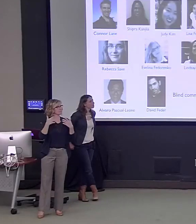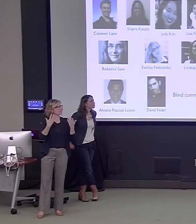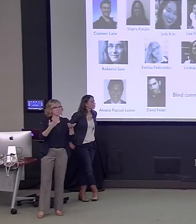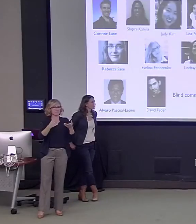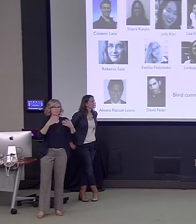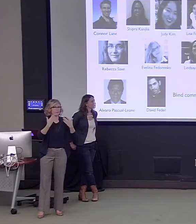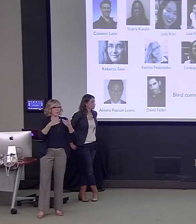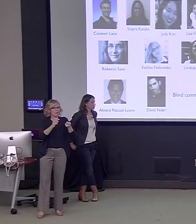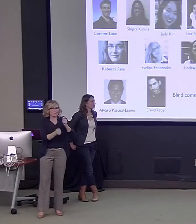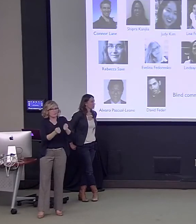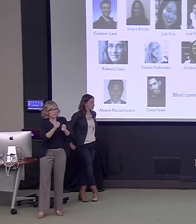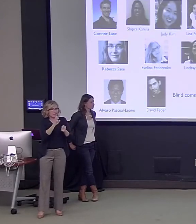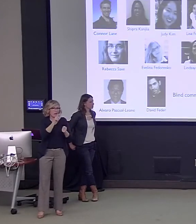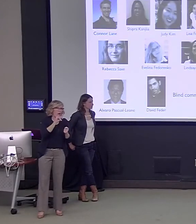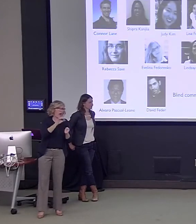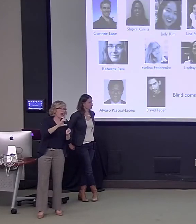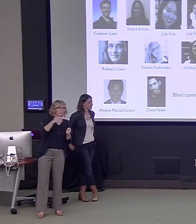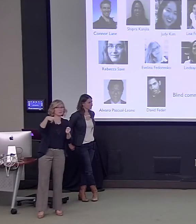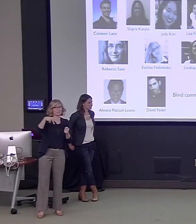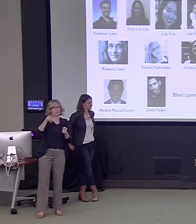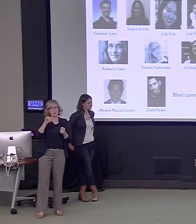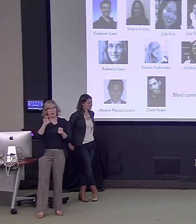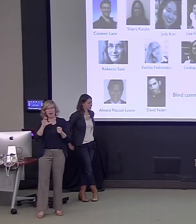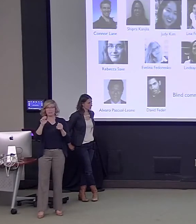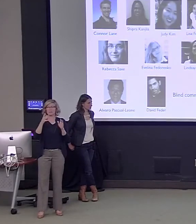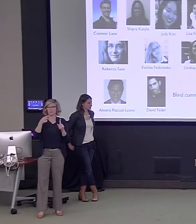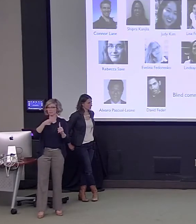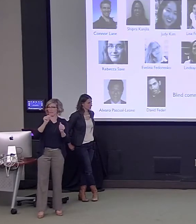elastic, plastic, can change depending on